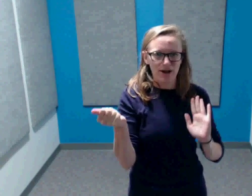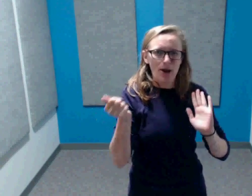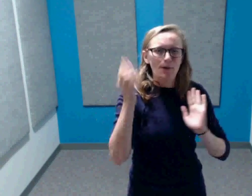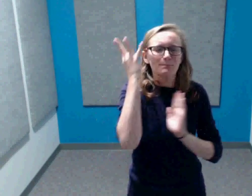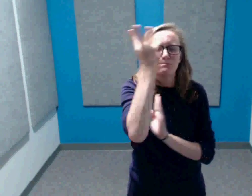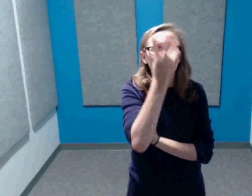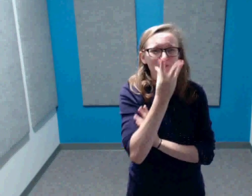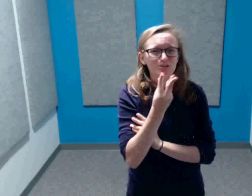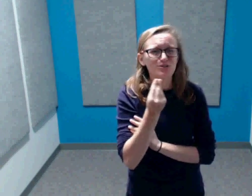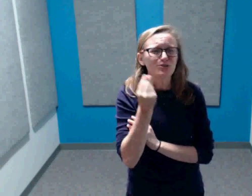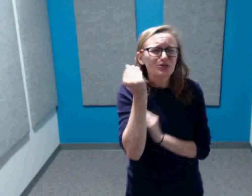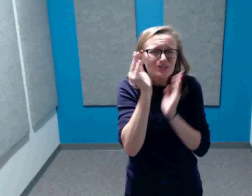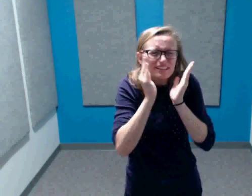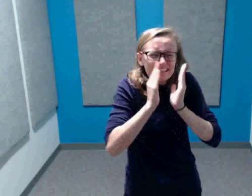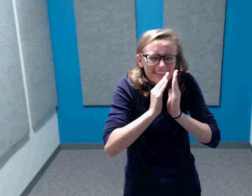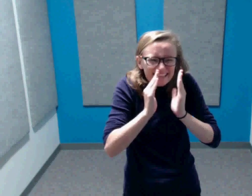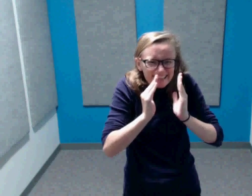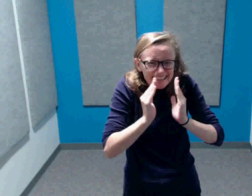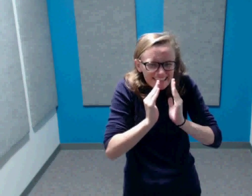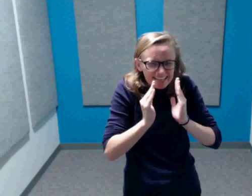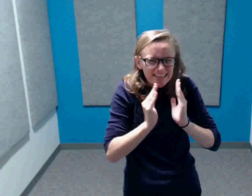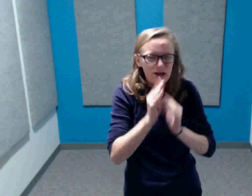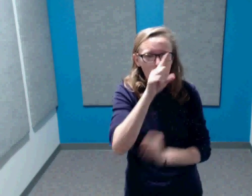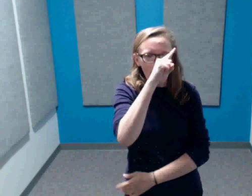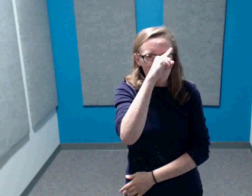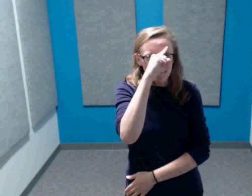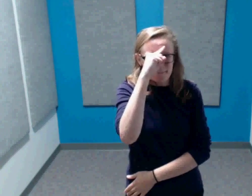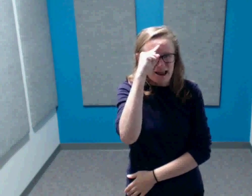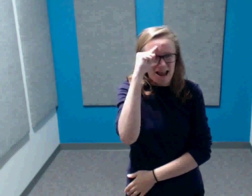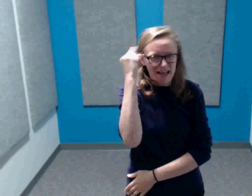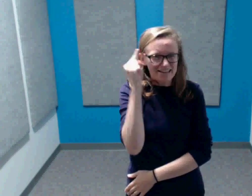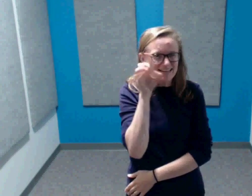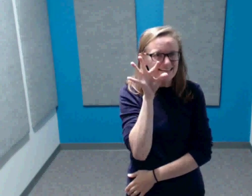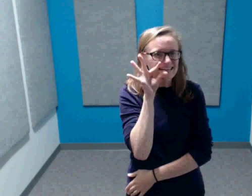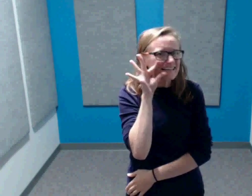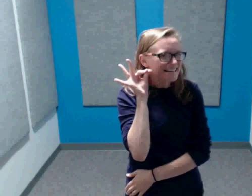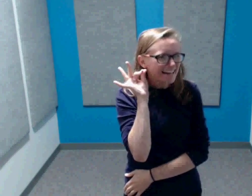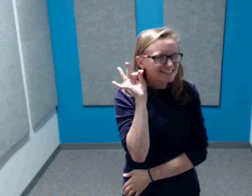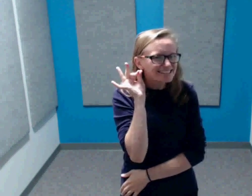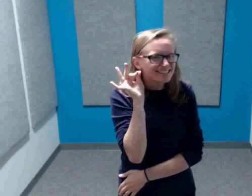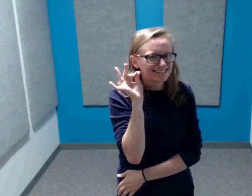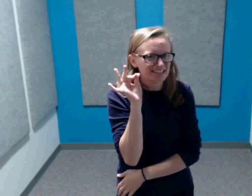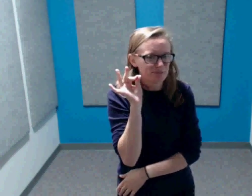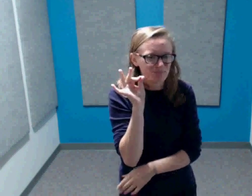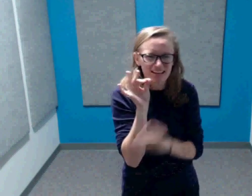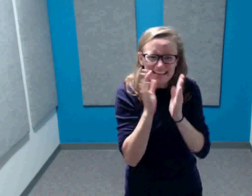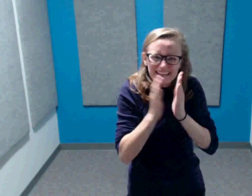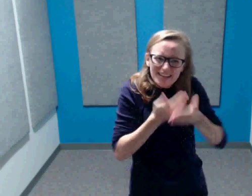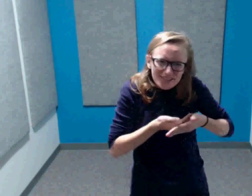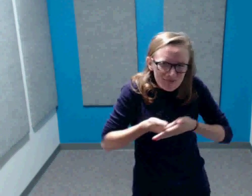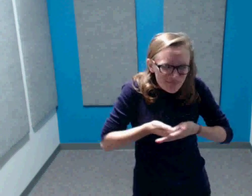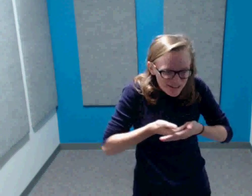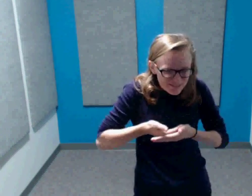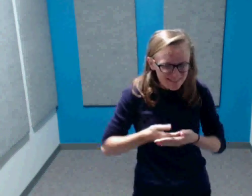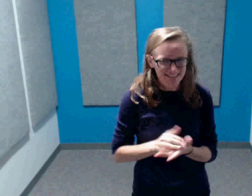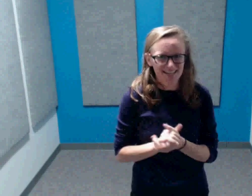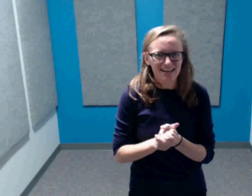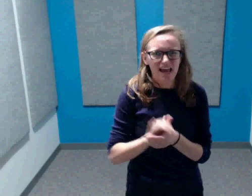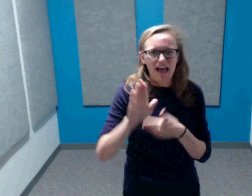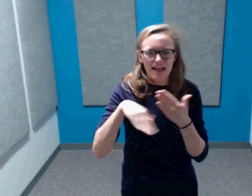beautiful little black kitty cats, little baby ones, and they all had a little white